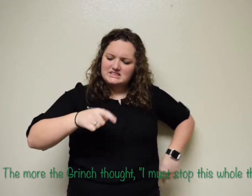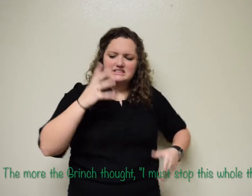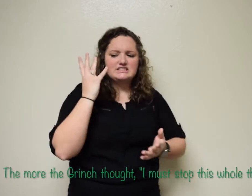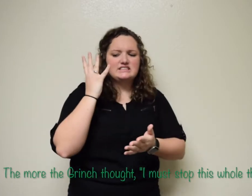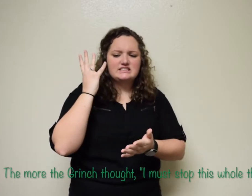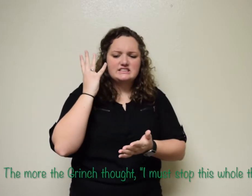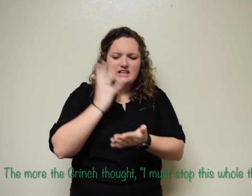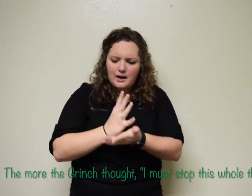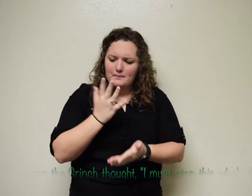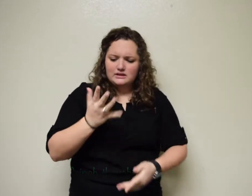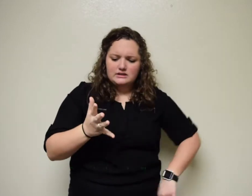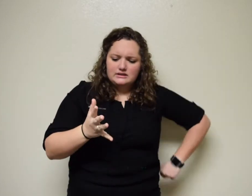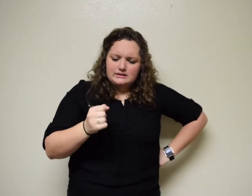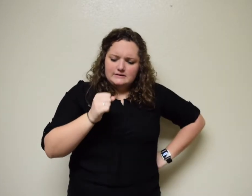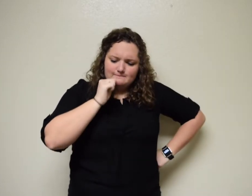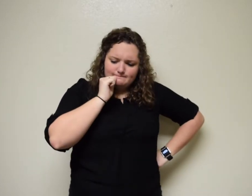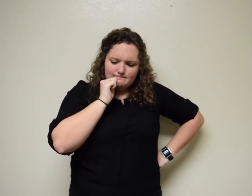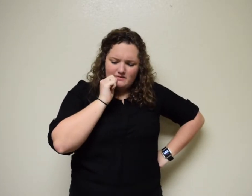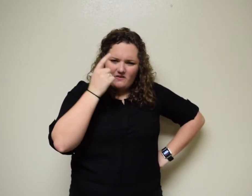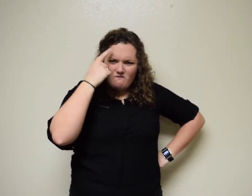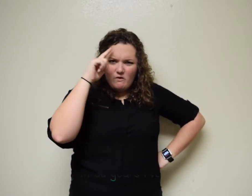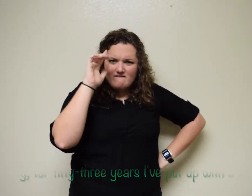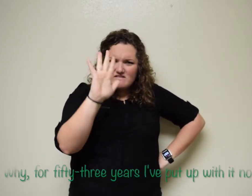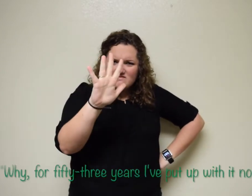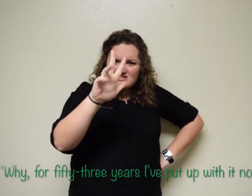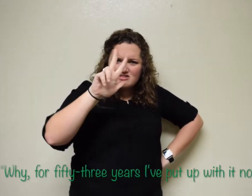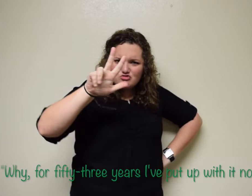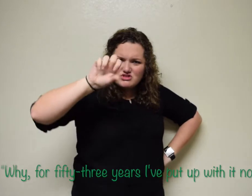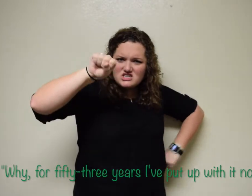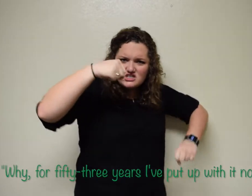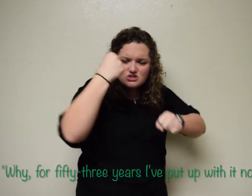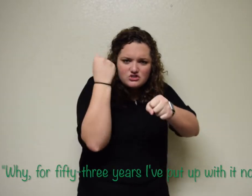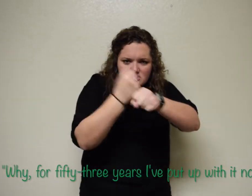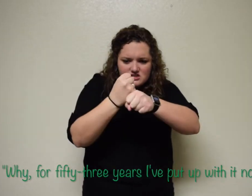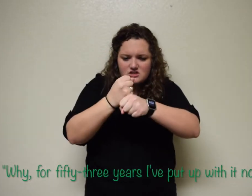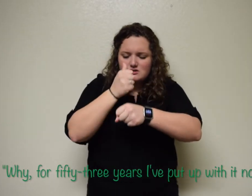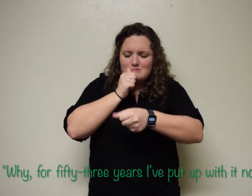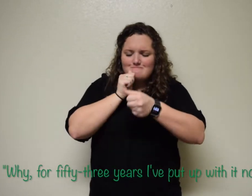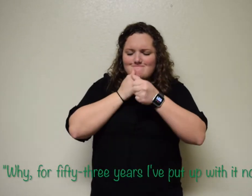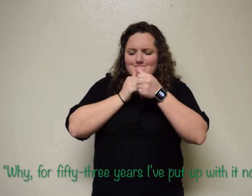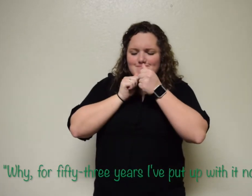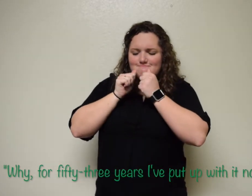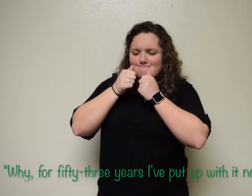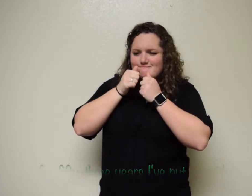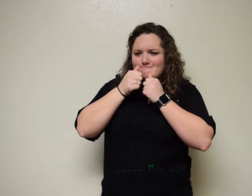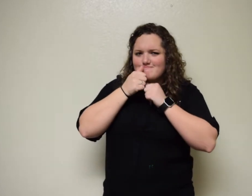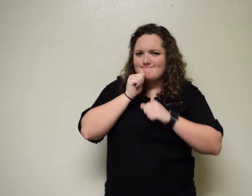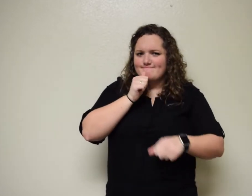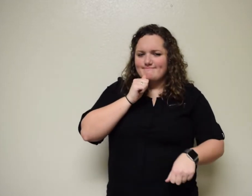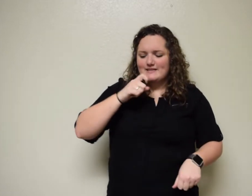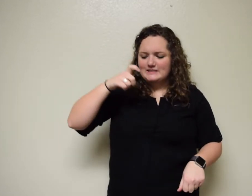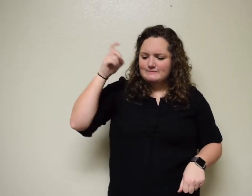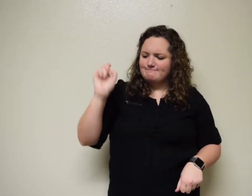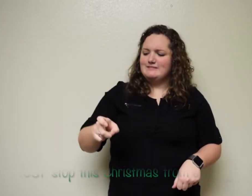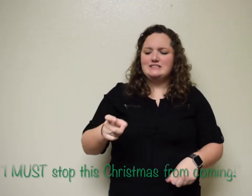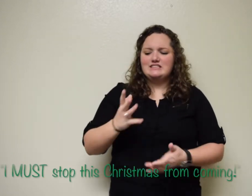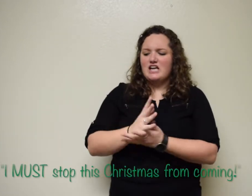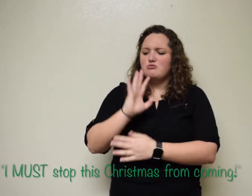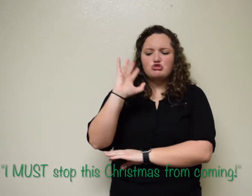this whole thing. Why, for fifty-three years I've put up with it now. I must stop this Christmas from